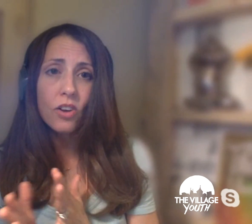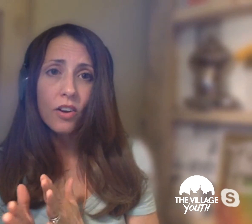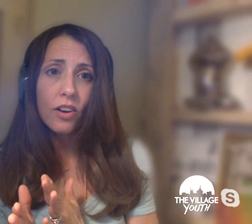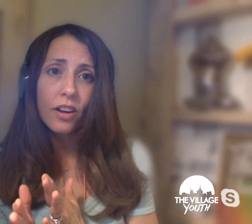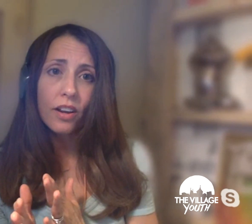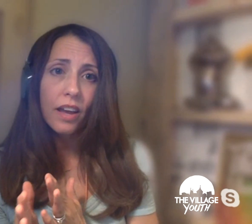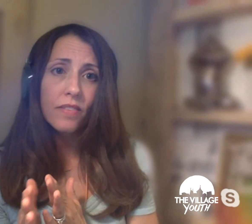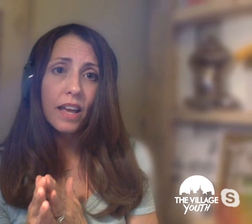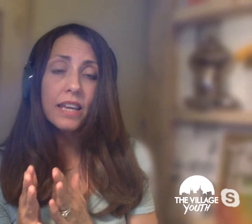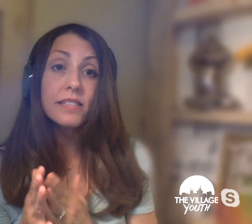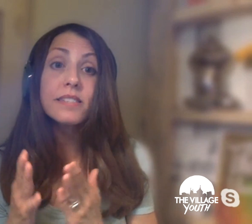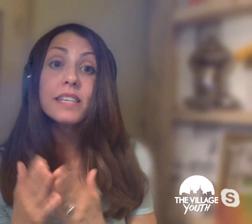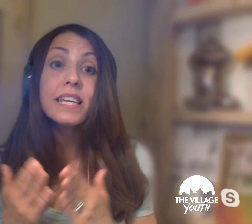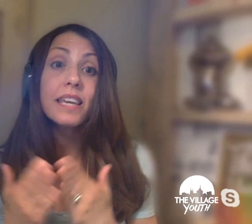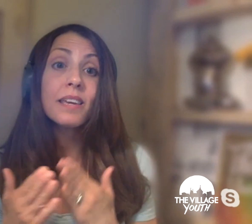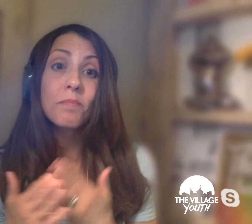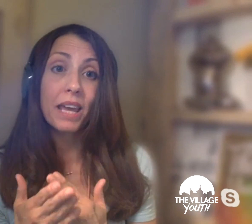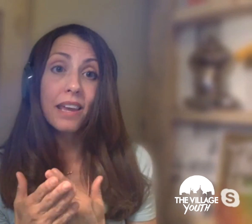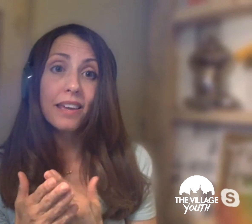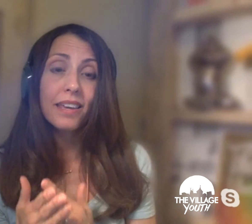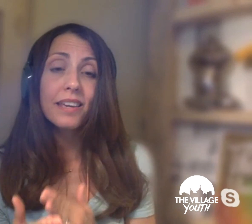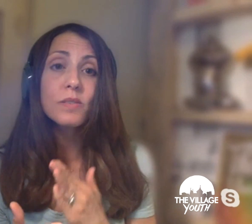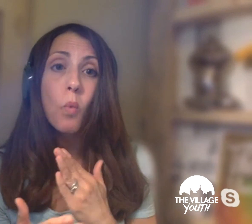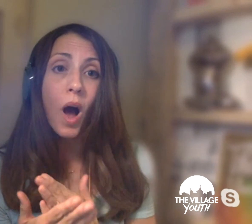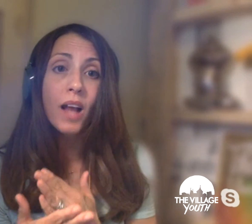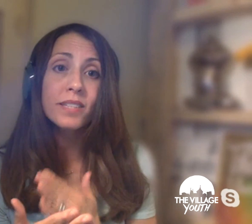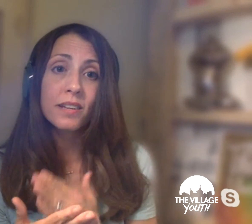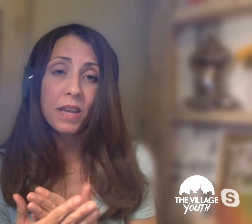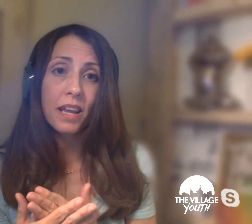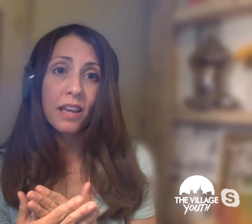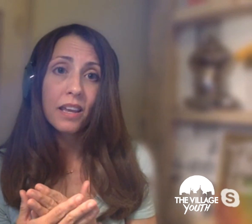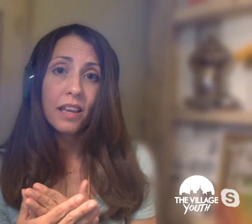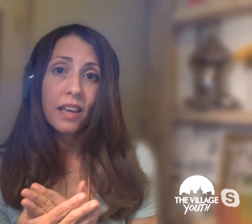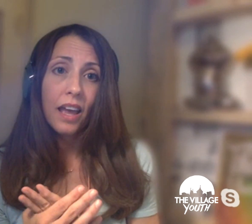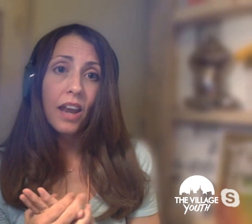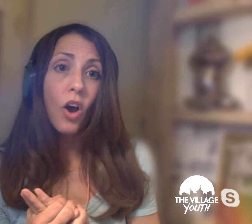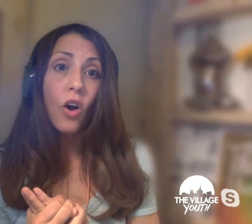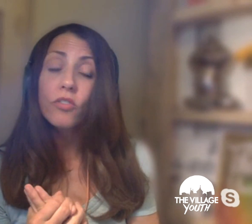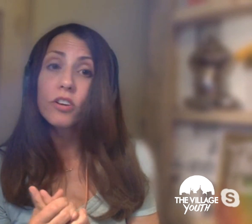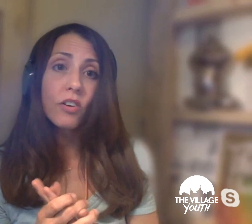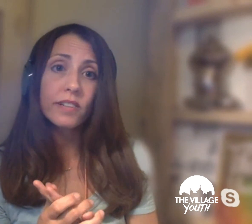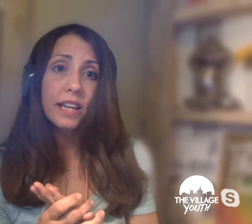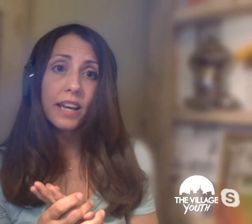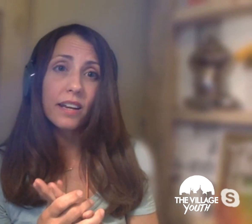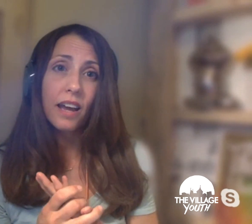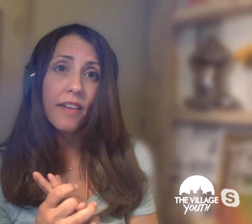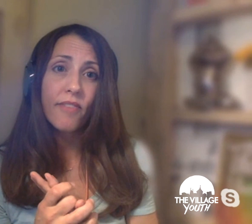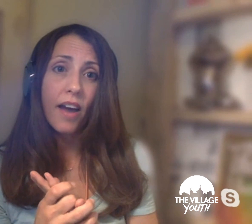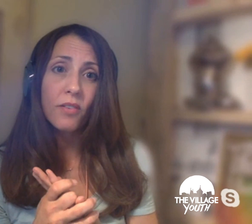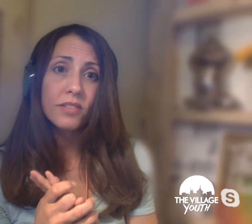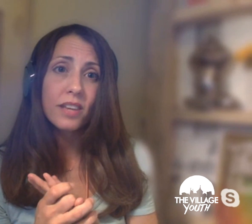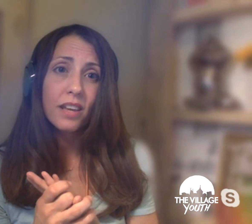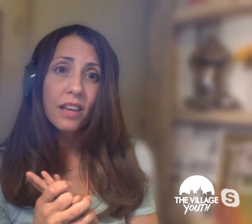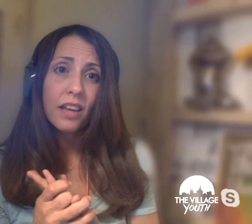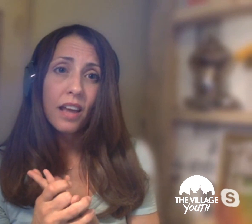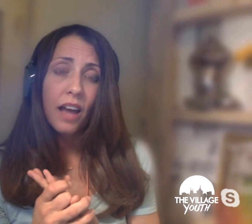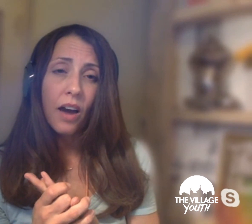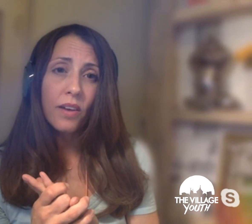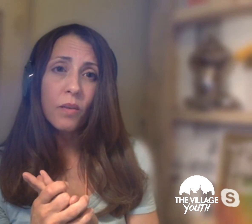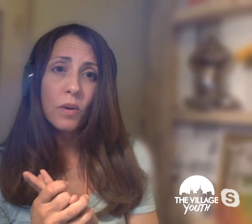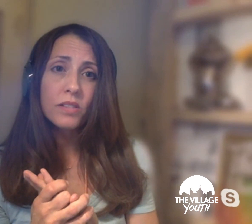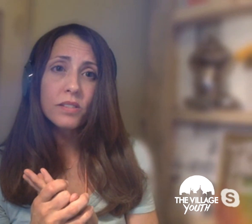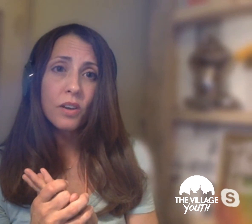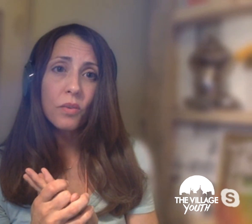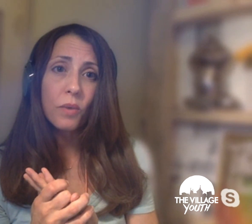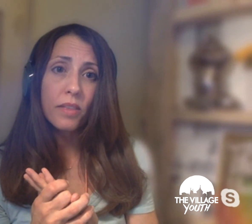I'm his daughter, and that he's seeking me. He is wanting me. And over again, I found